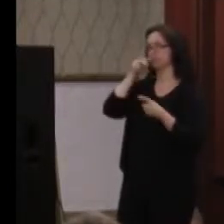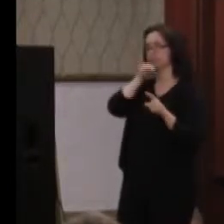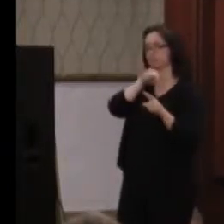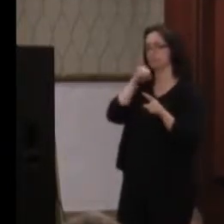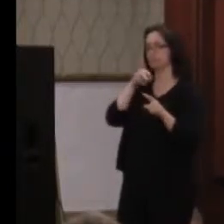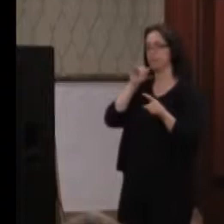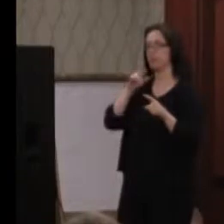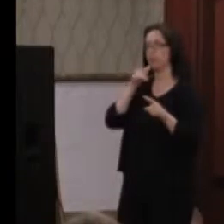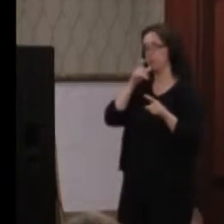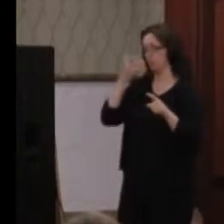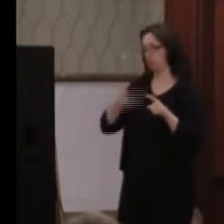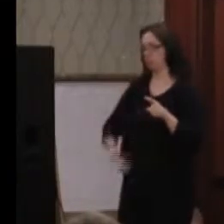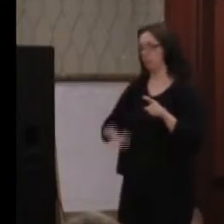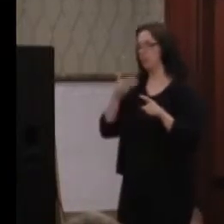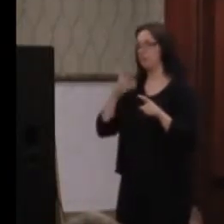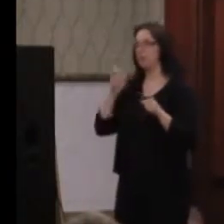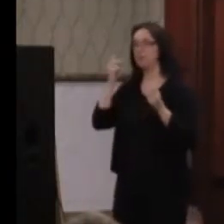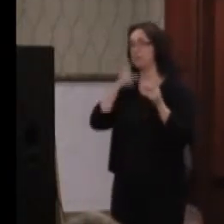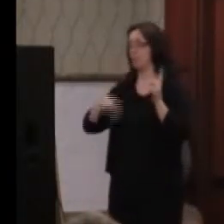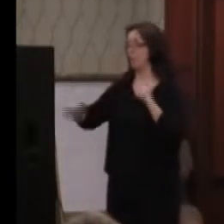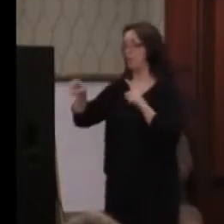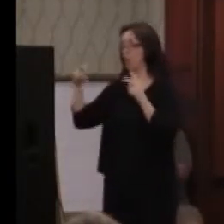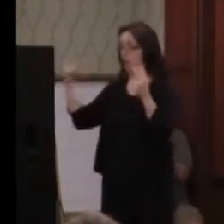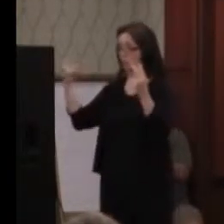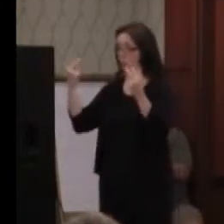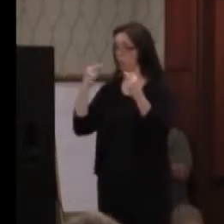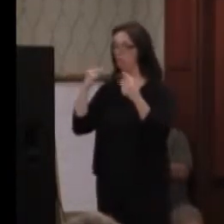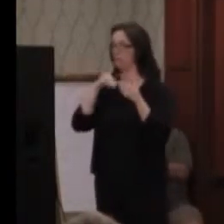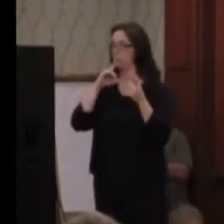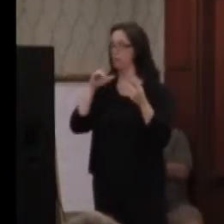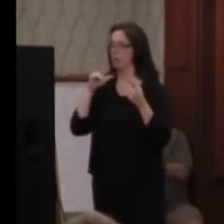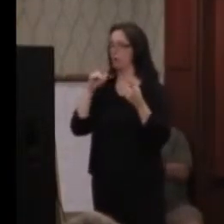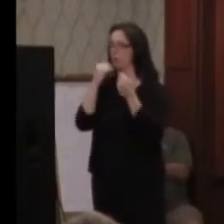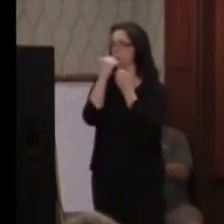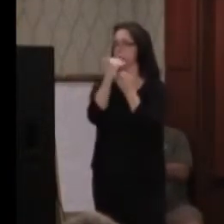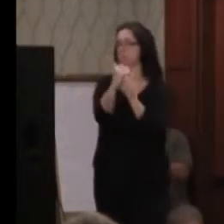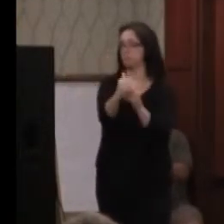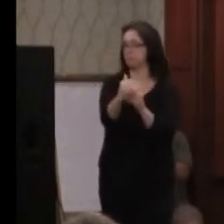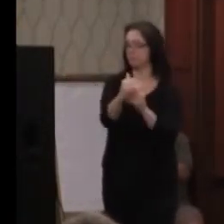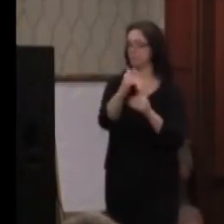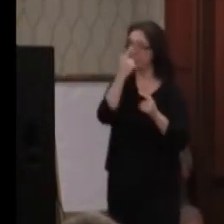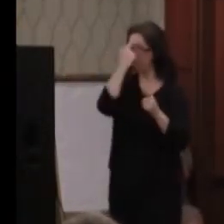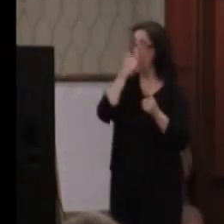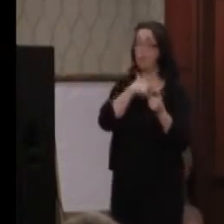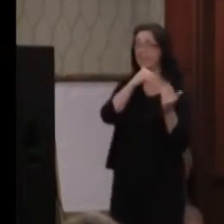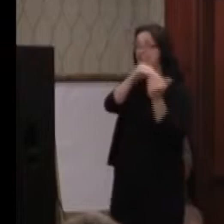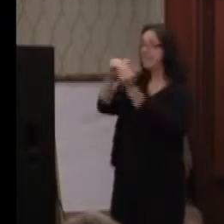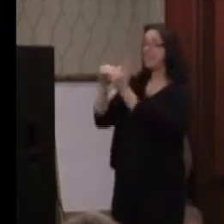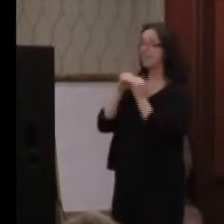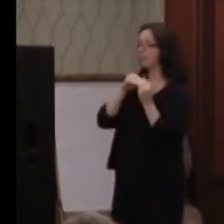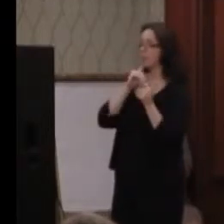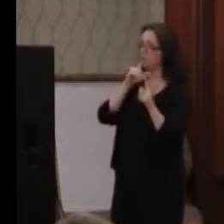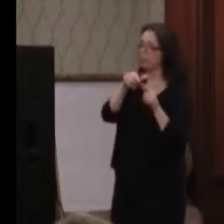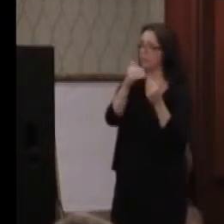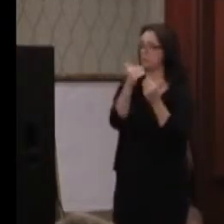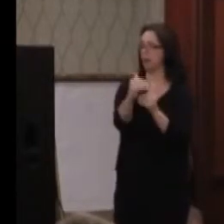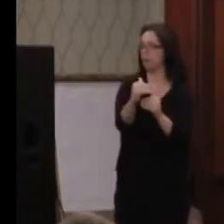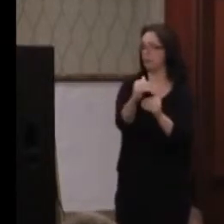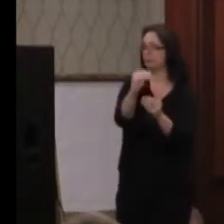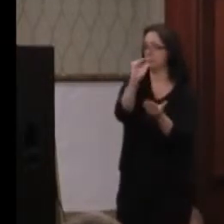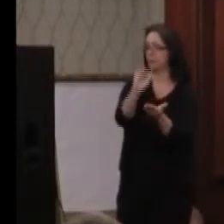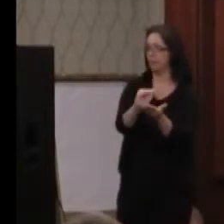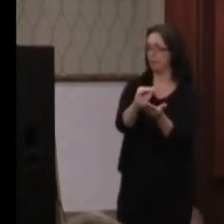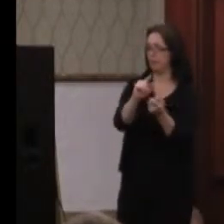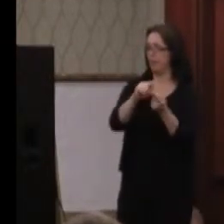And there were many people in that school who looked like me who actually were marginalized, even though they thought that they were equal partners in that environment, something that